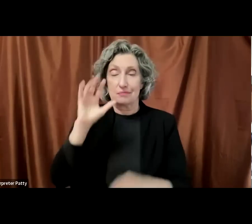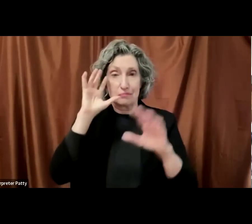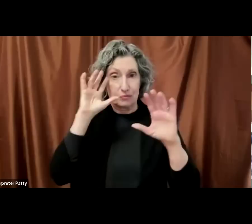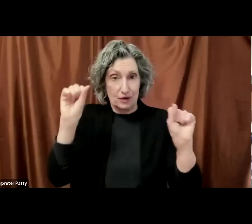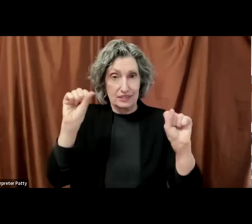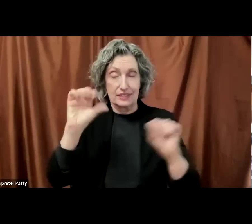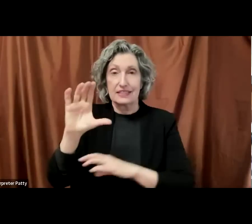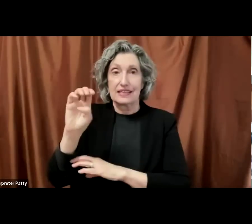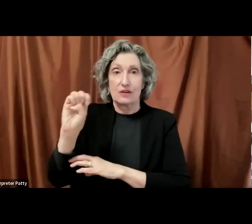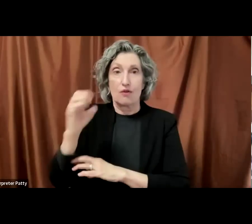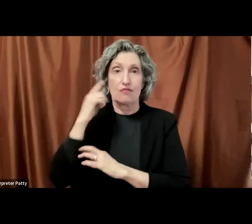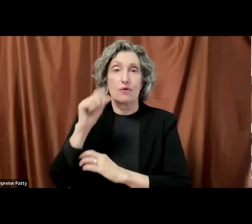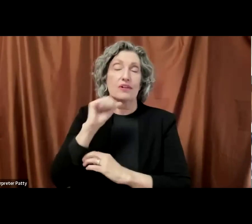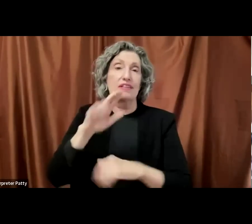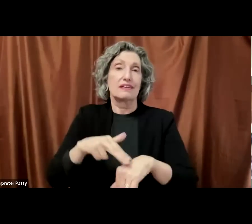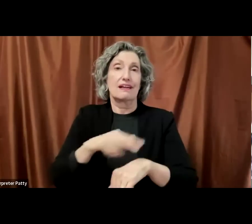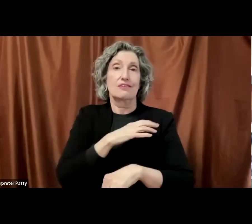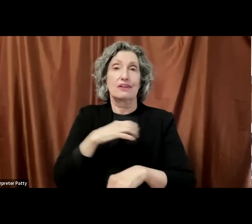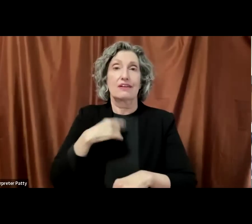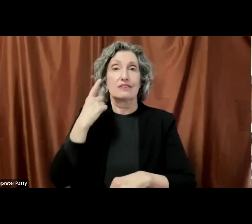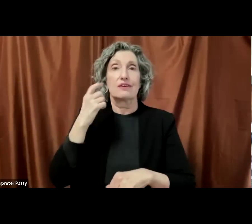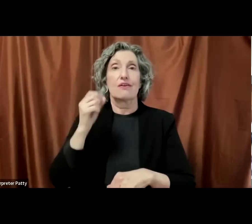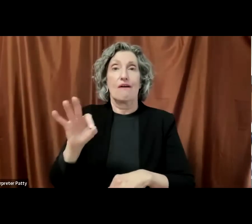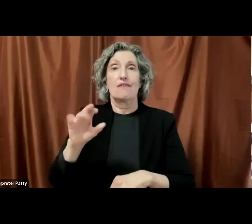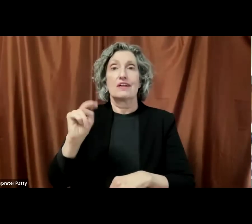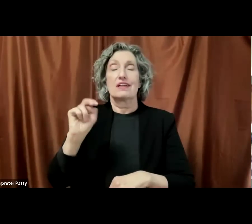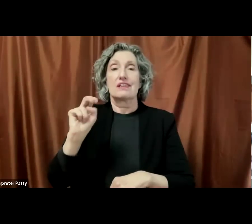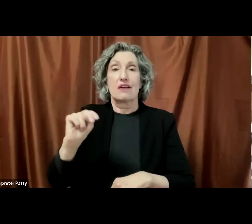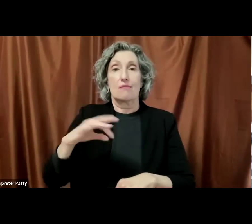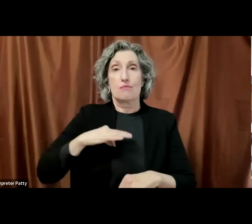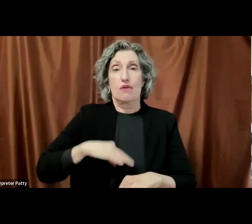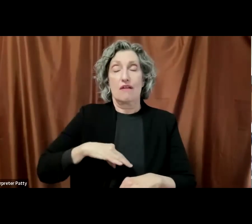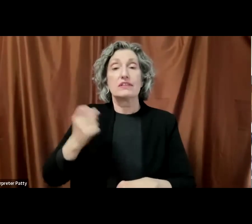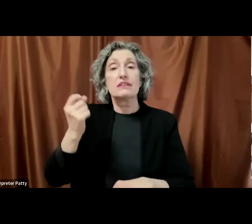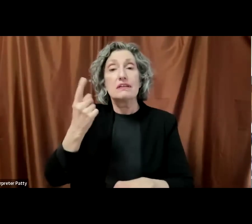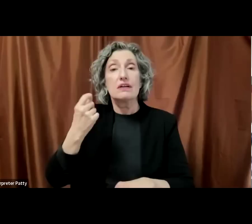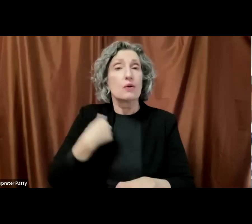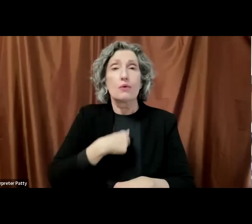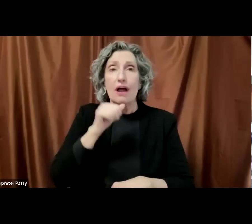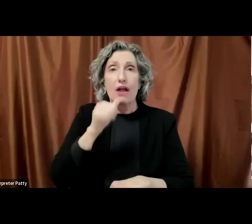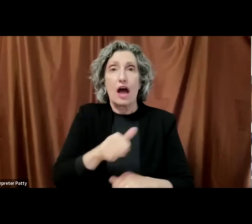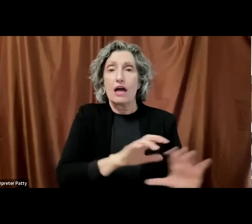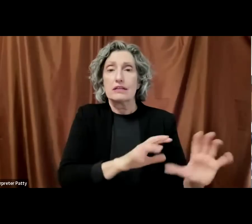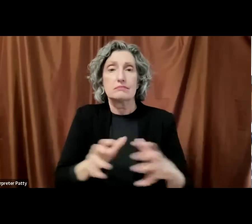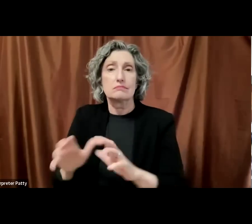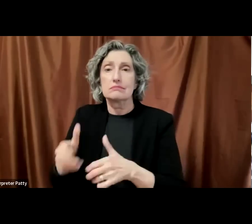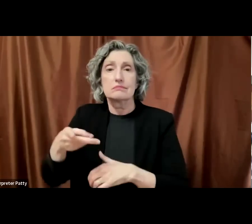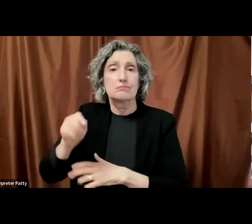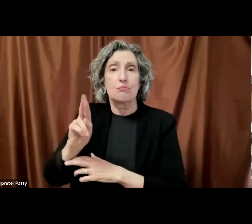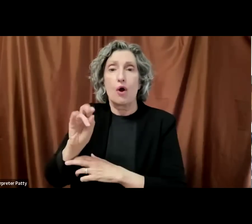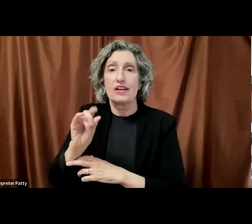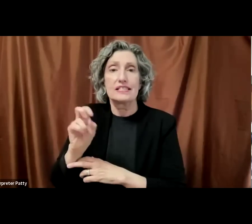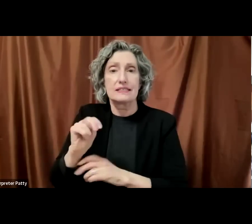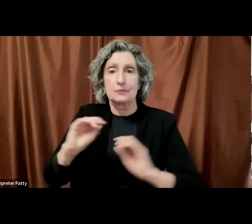Nonprofits. National Council of Nonprofits is a nonpartisan organization. We are the largest network of nonprofits in